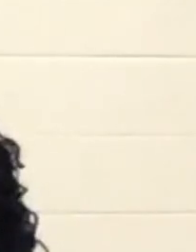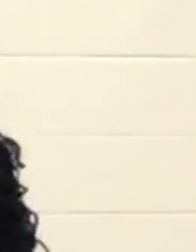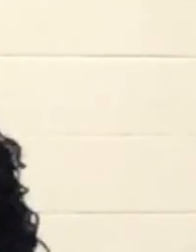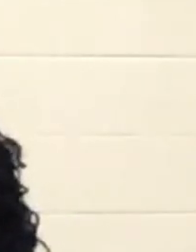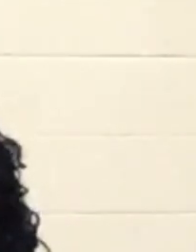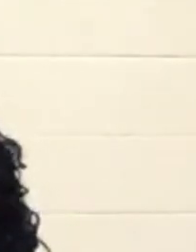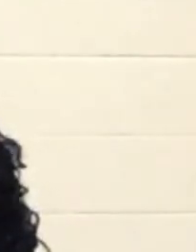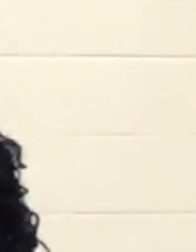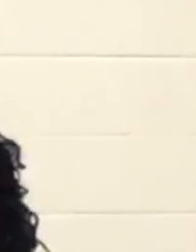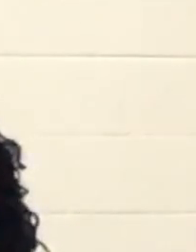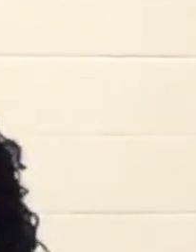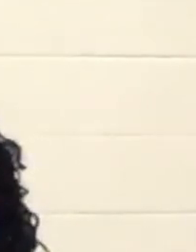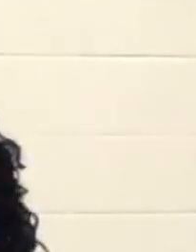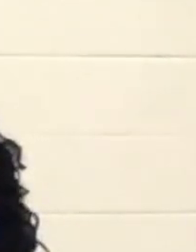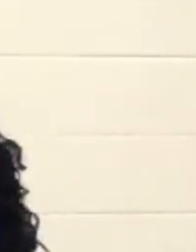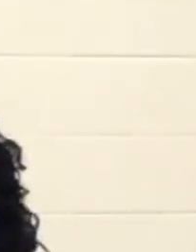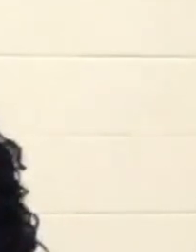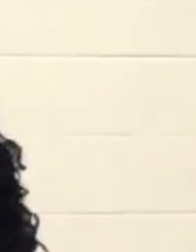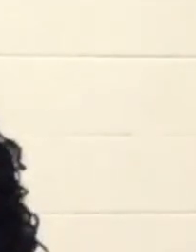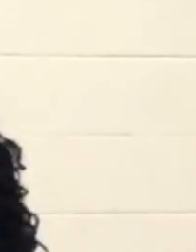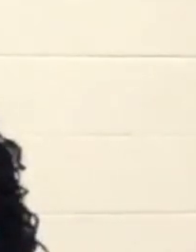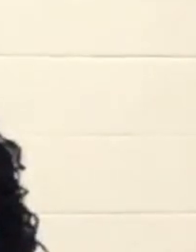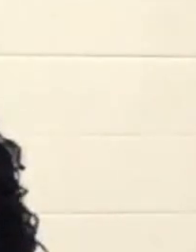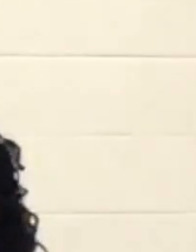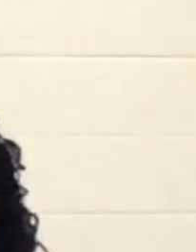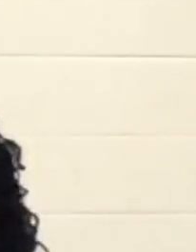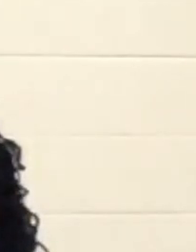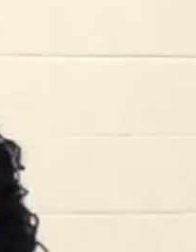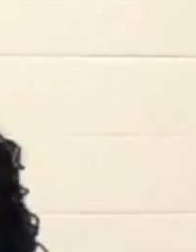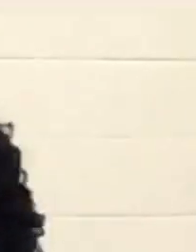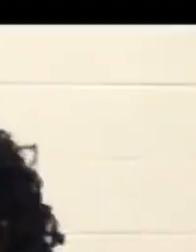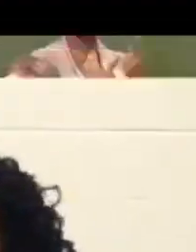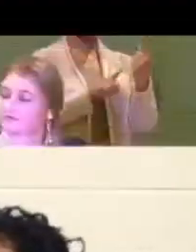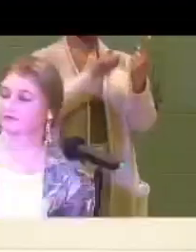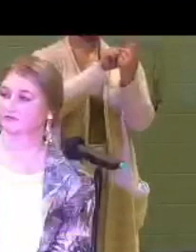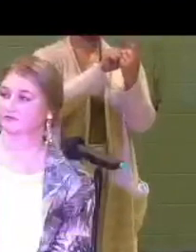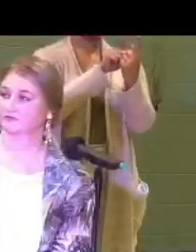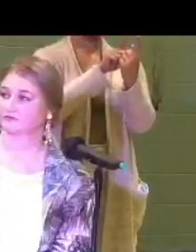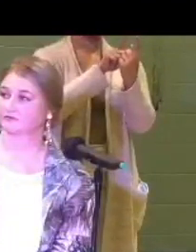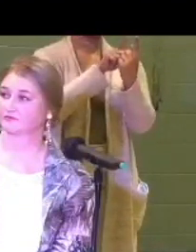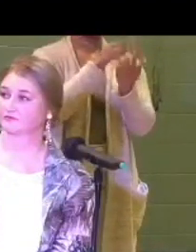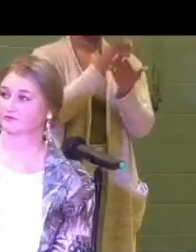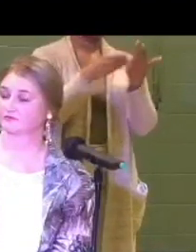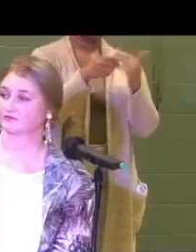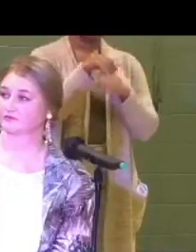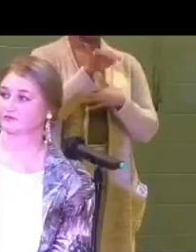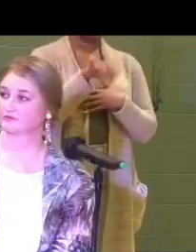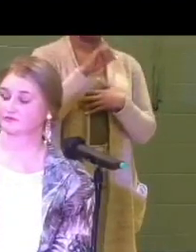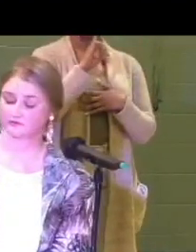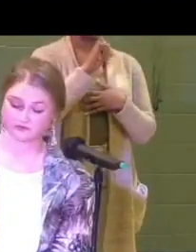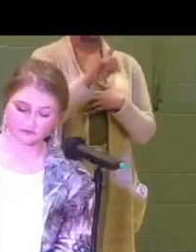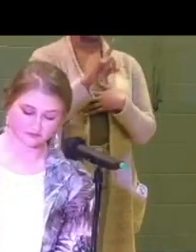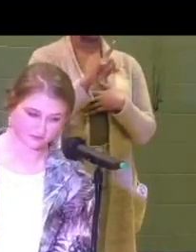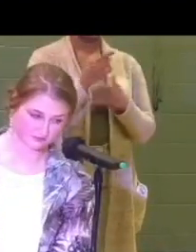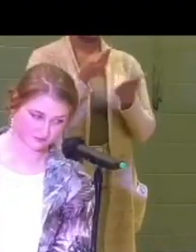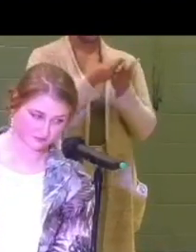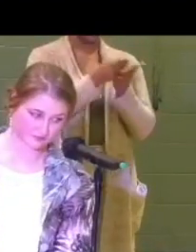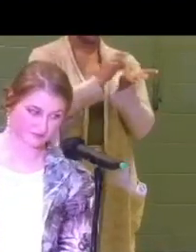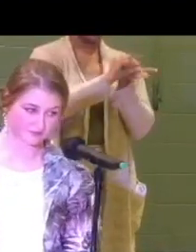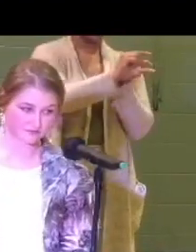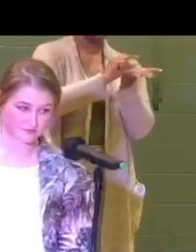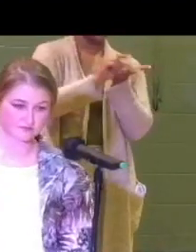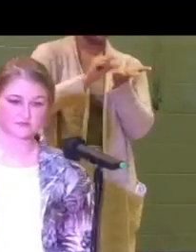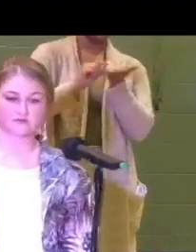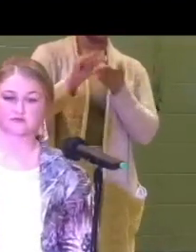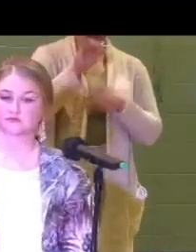that council people are required to meet. Part of that is allocation of money, but